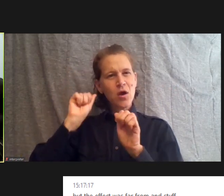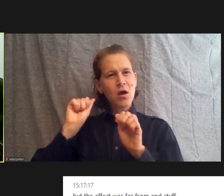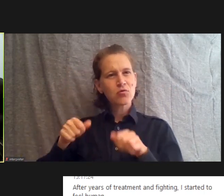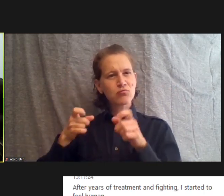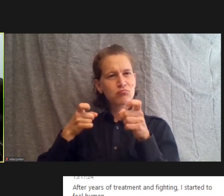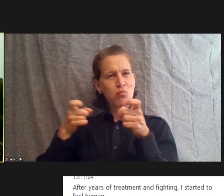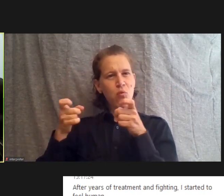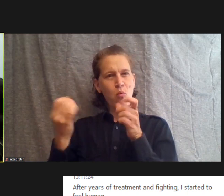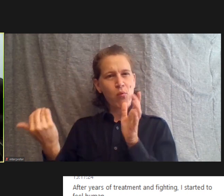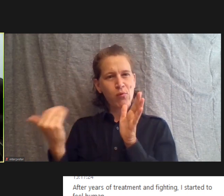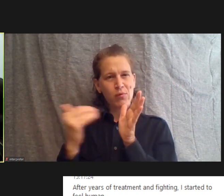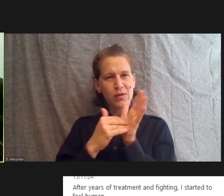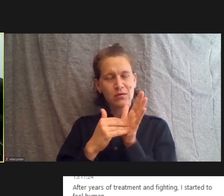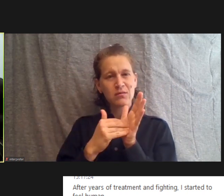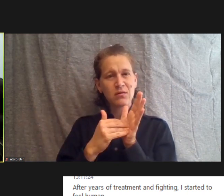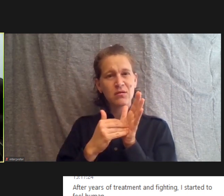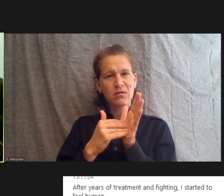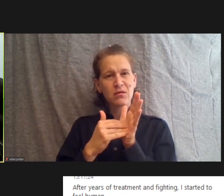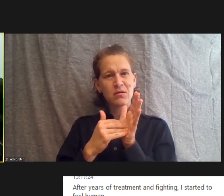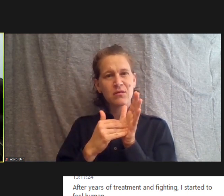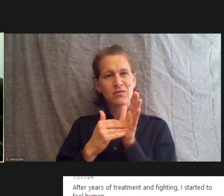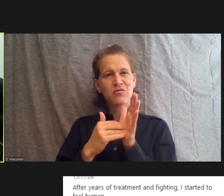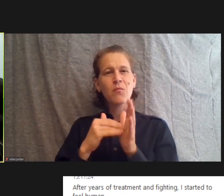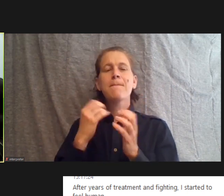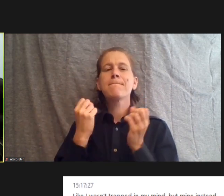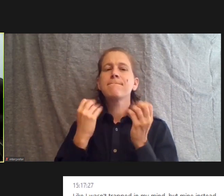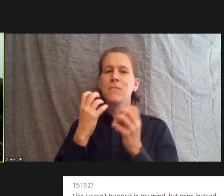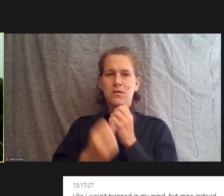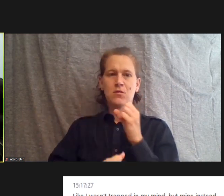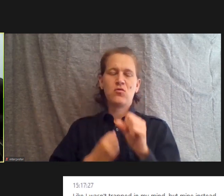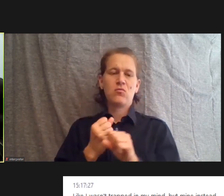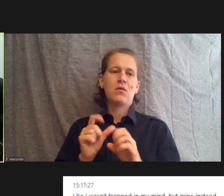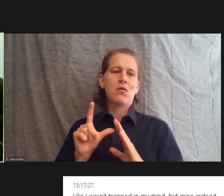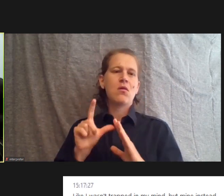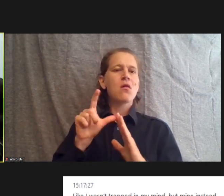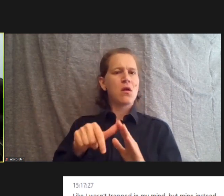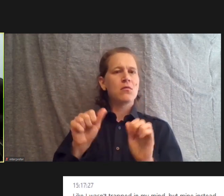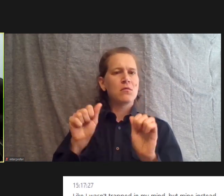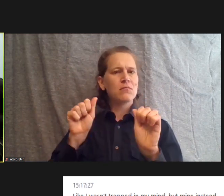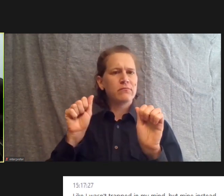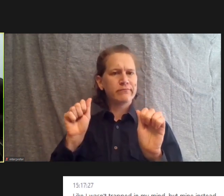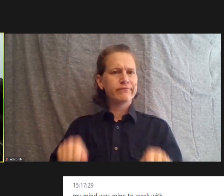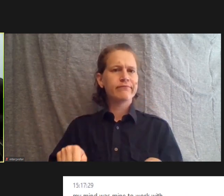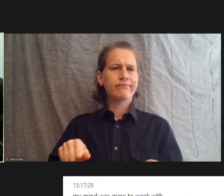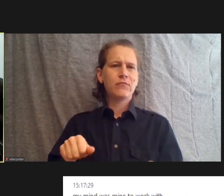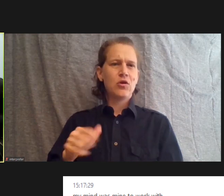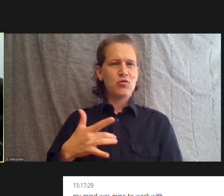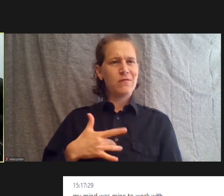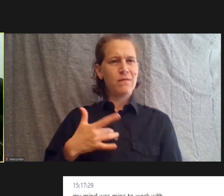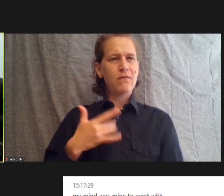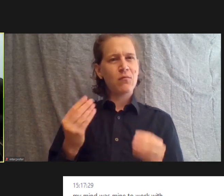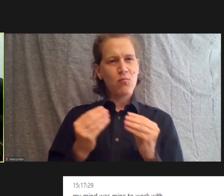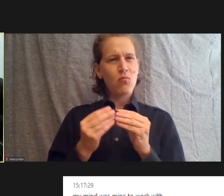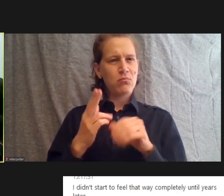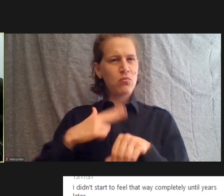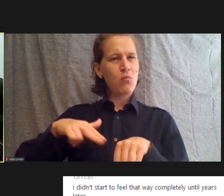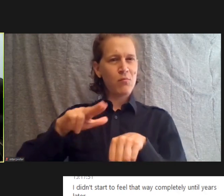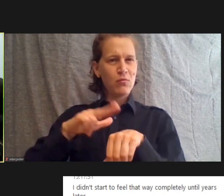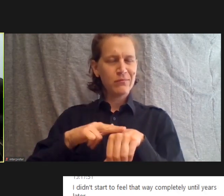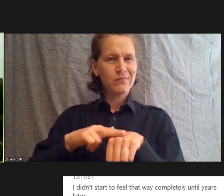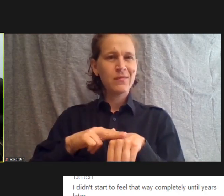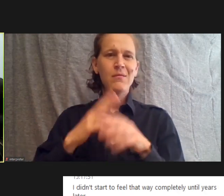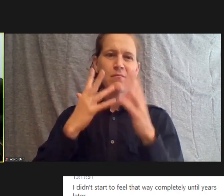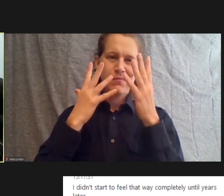start to feel that way completely until years later. Sadly, the struggles were far from over, as my